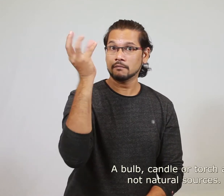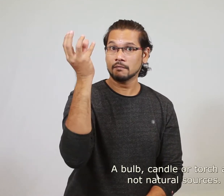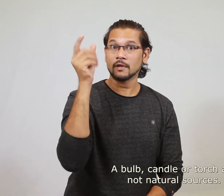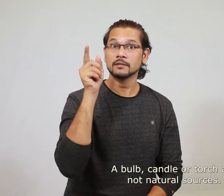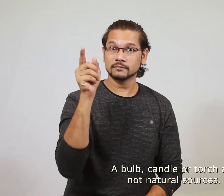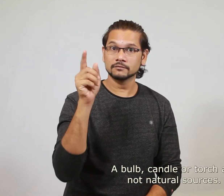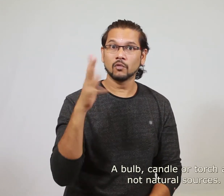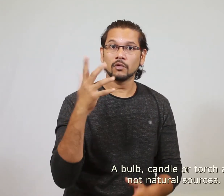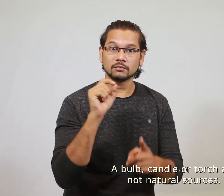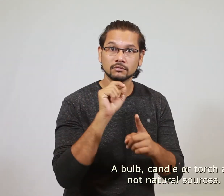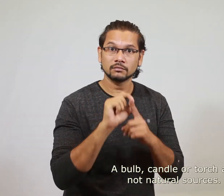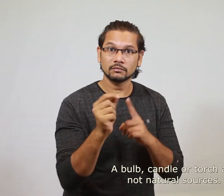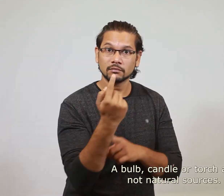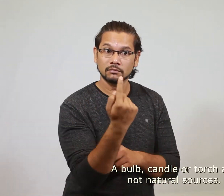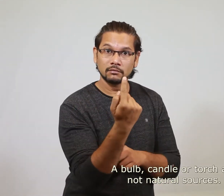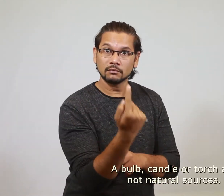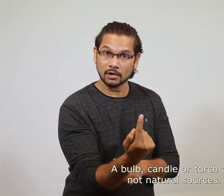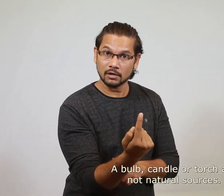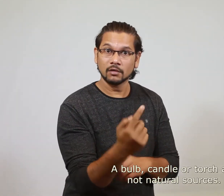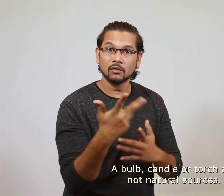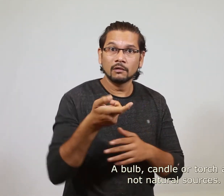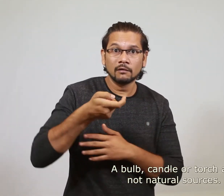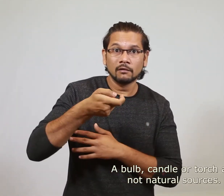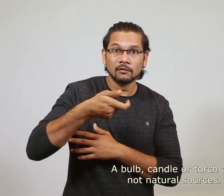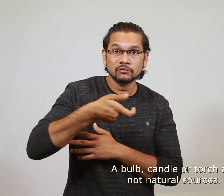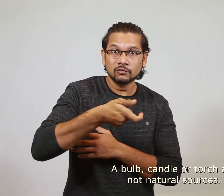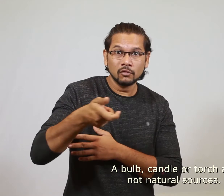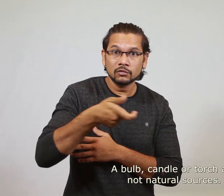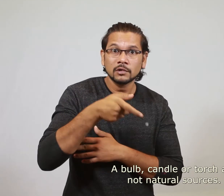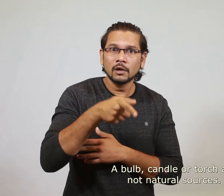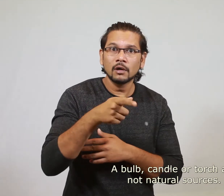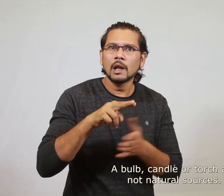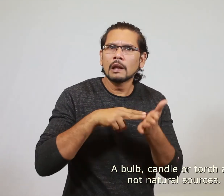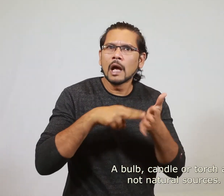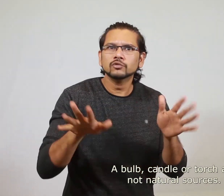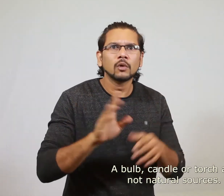A bulb, candle, or torch are not natural sources.